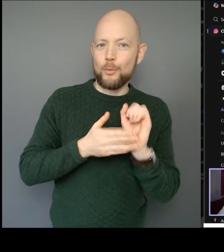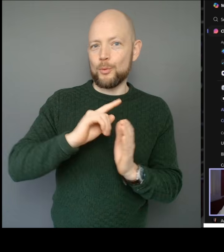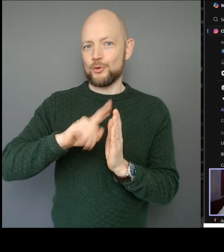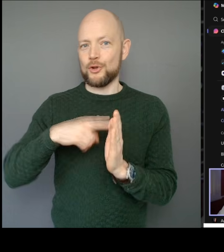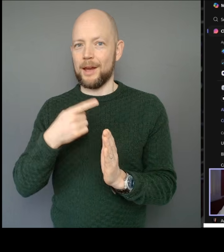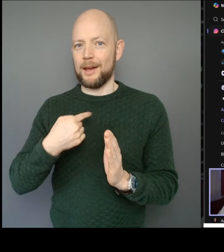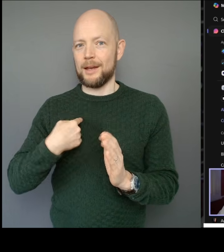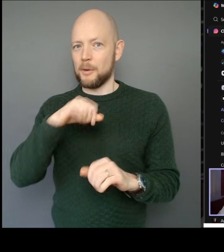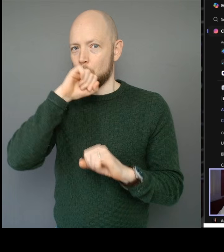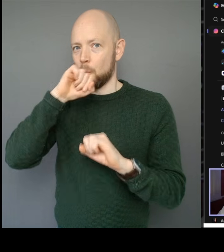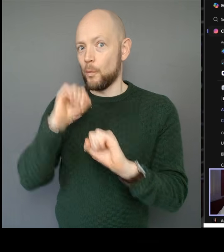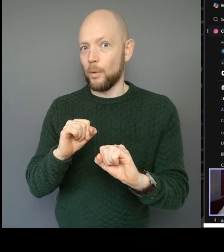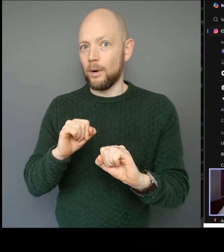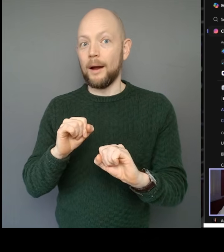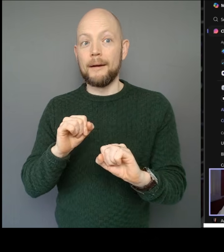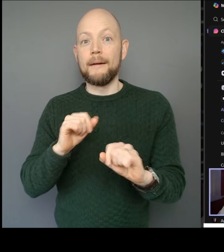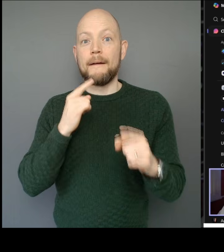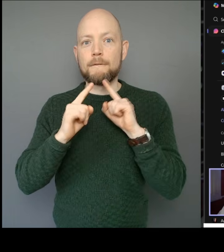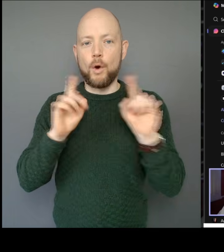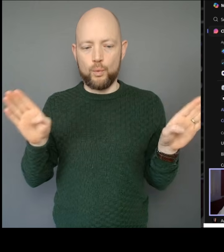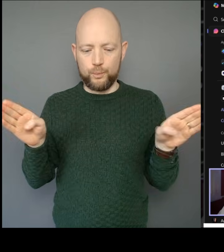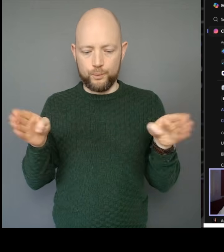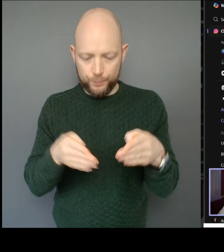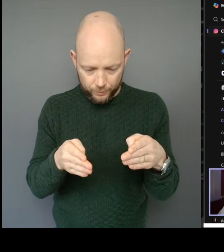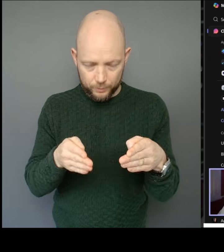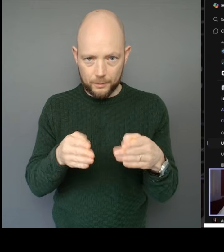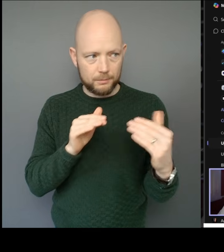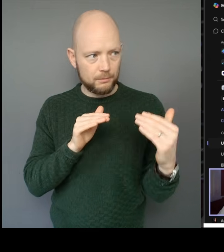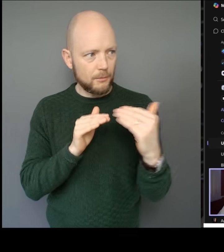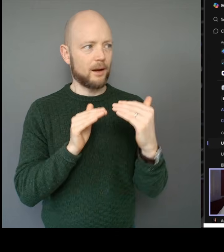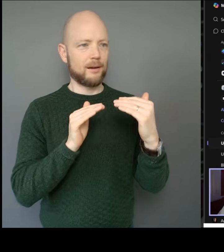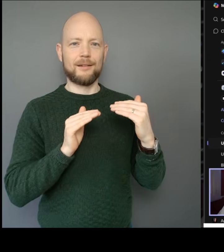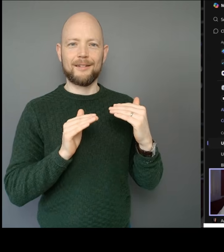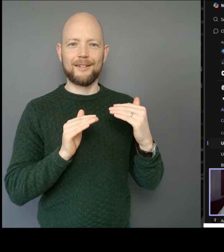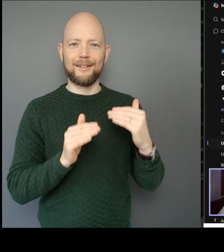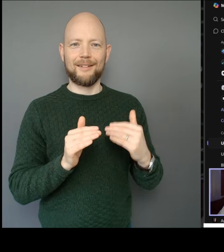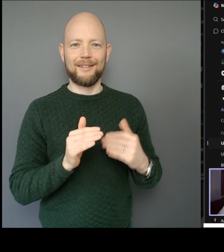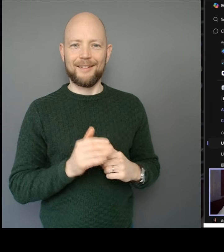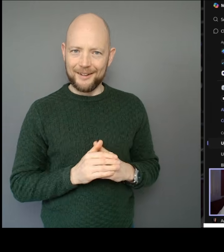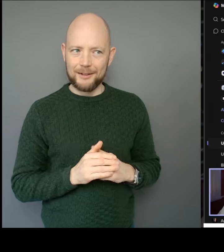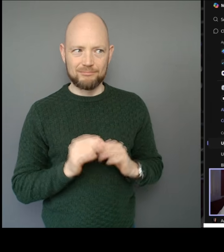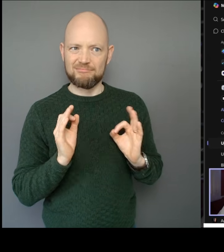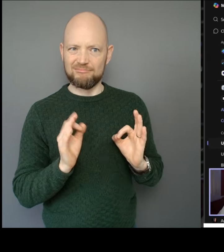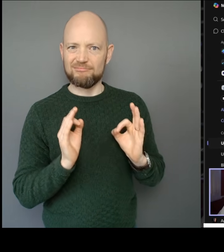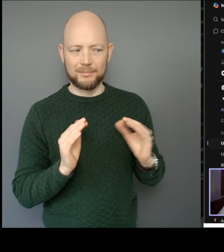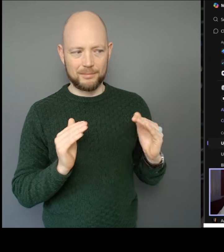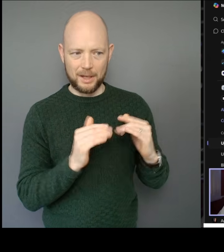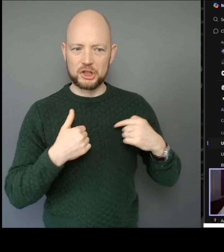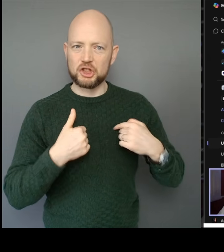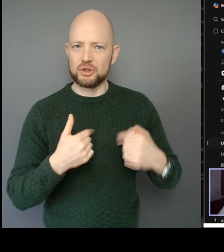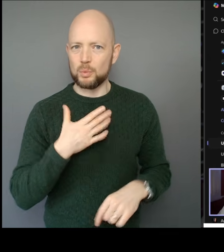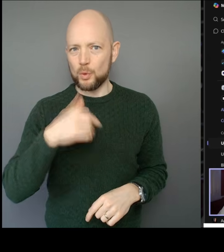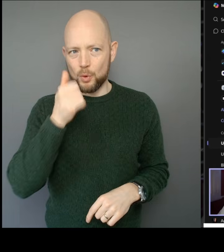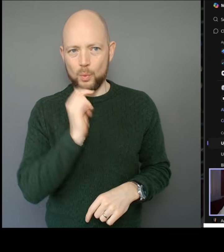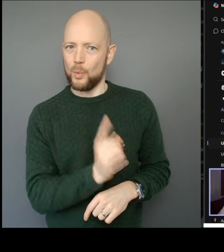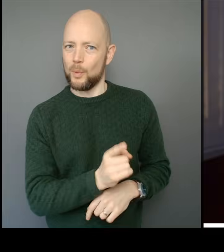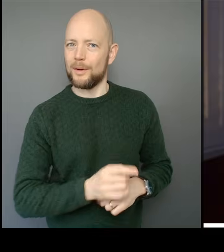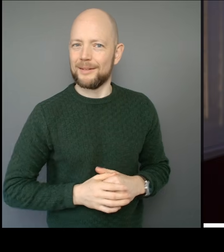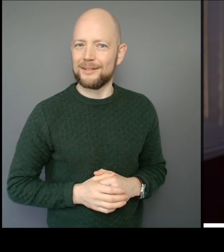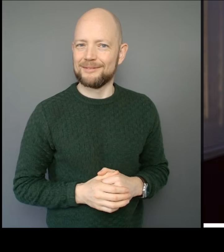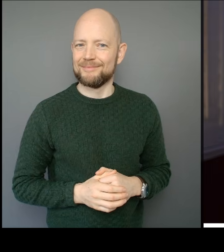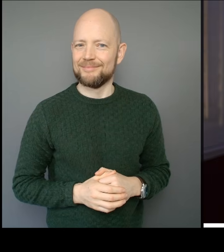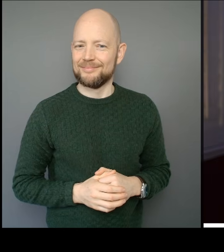Blue Jays and the Toronto Raptors and the Toronto Maple Leafs, which is perfect, right? This is exactly what I wanted it to do.